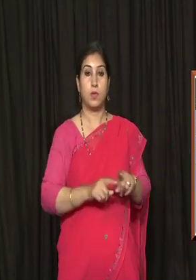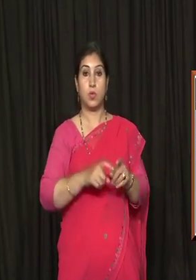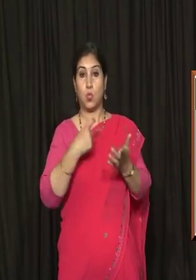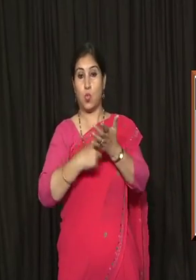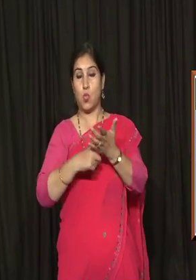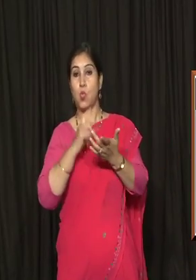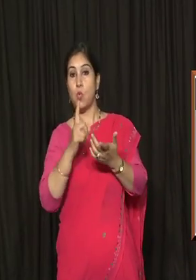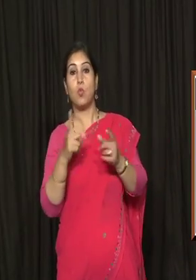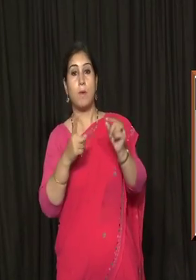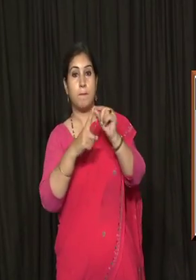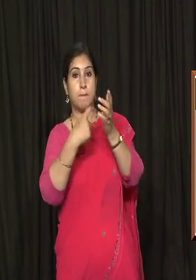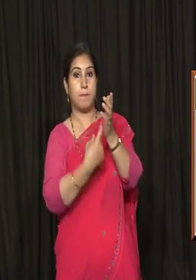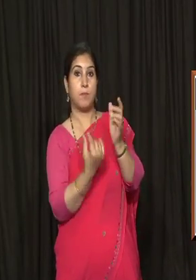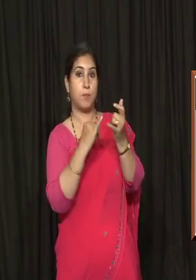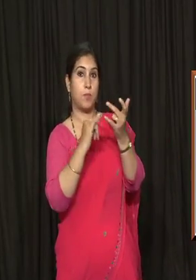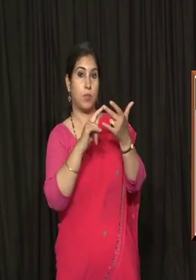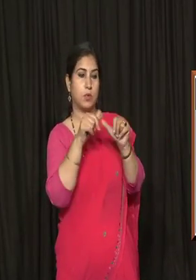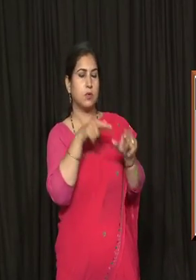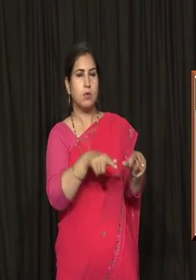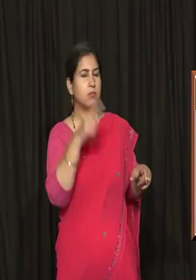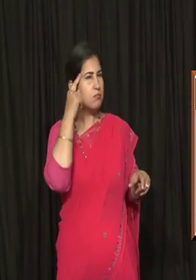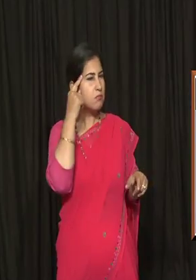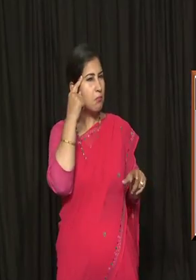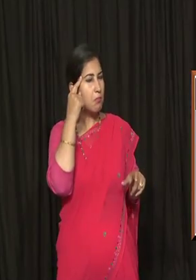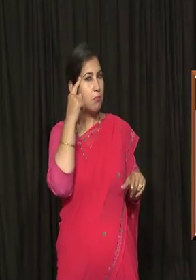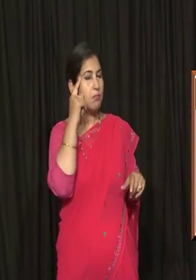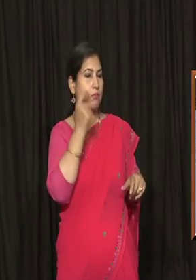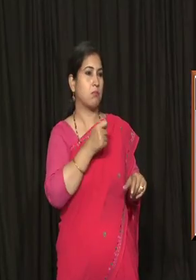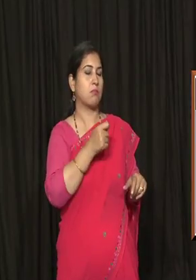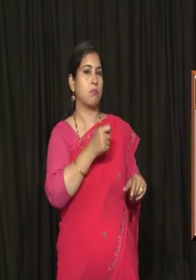Bismarck followed the policy of blood and iron